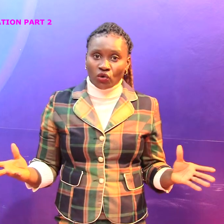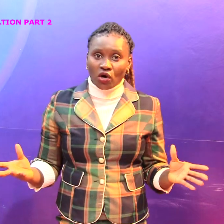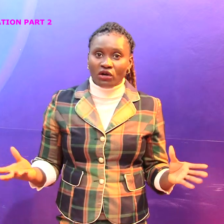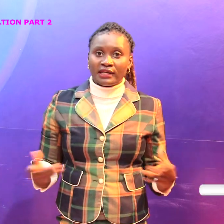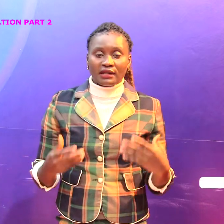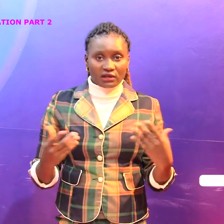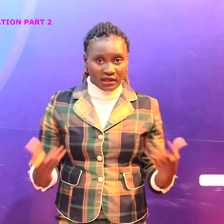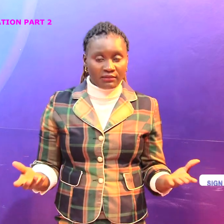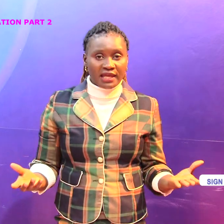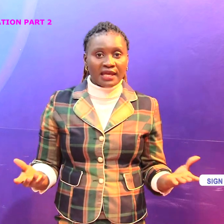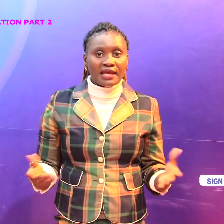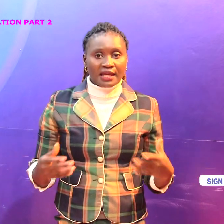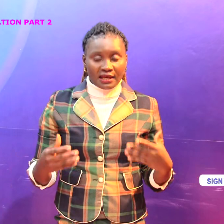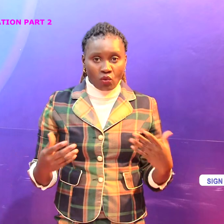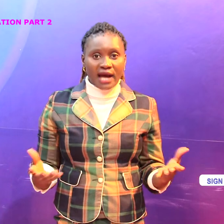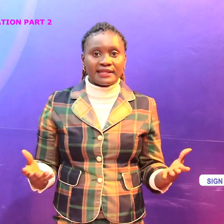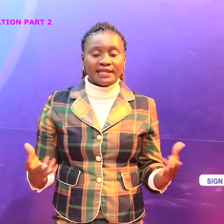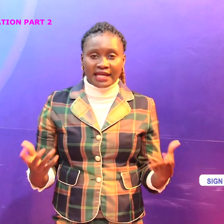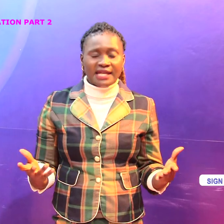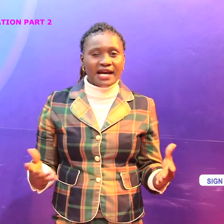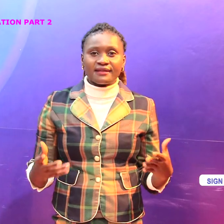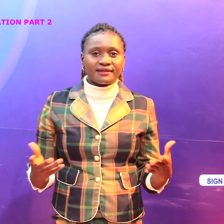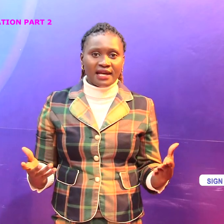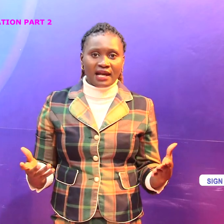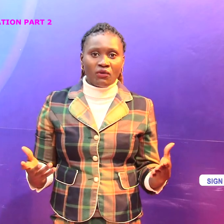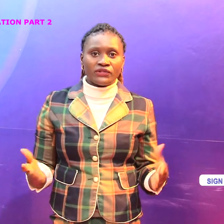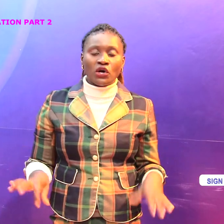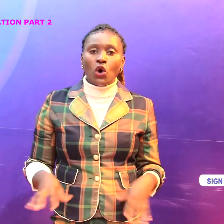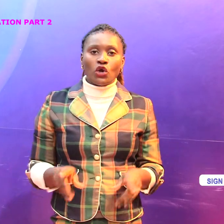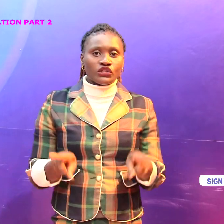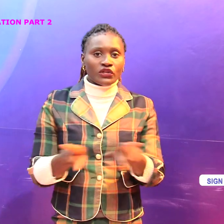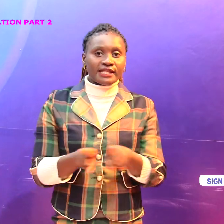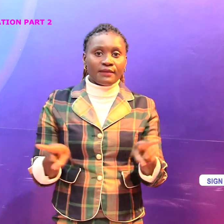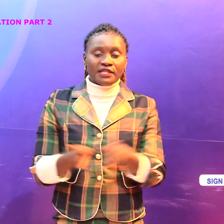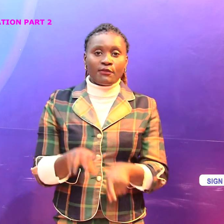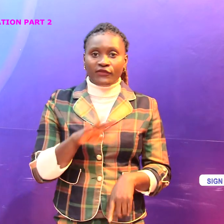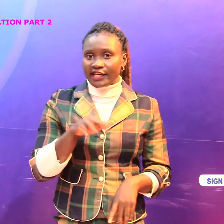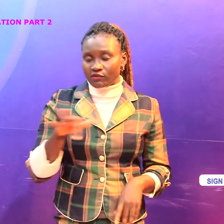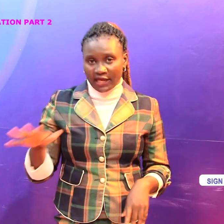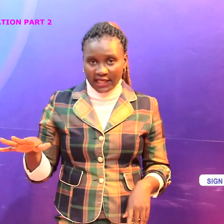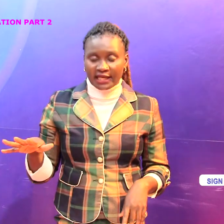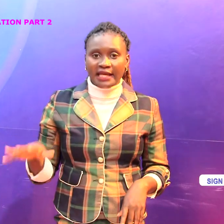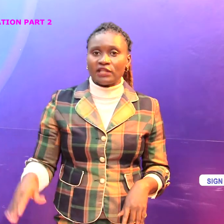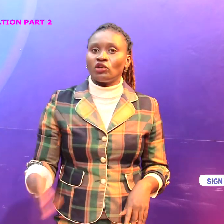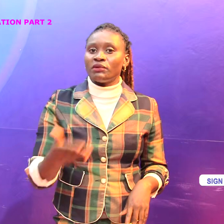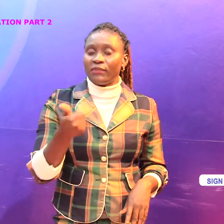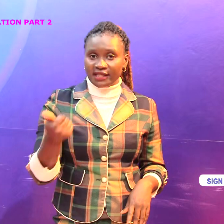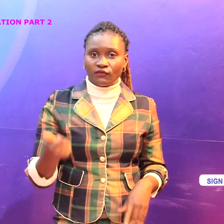go in making words in Kenya Sign Language. Also, same finger spelling, it will be best for